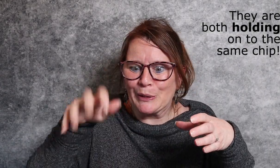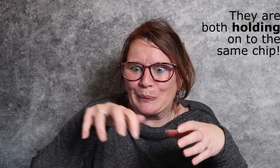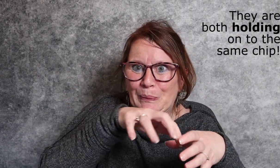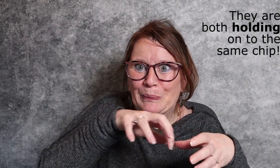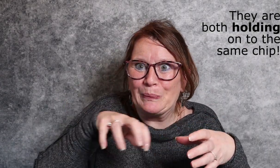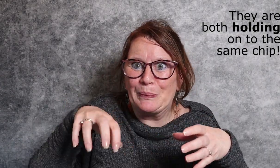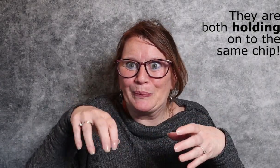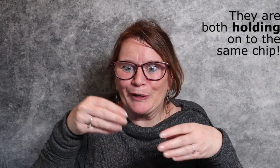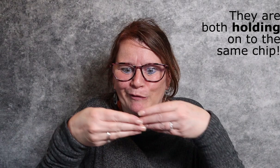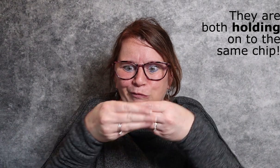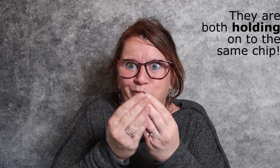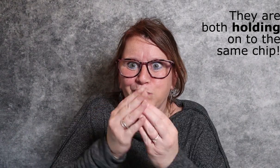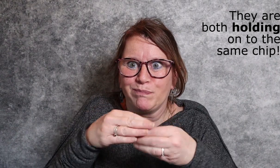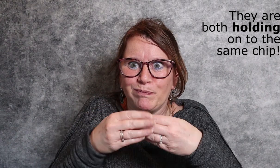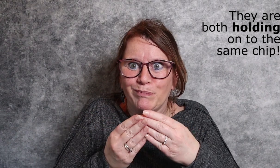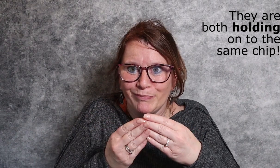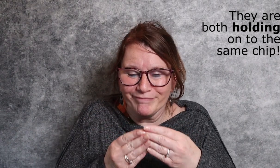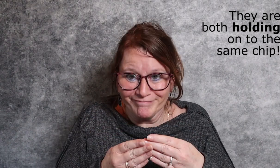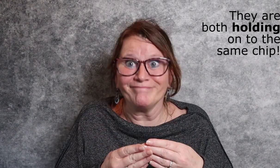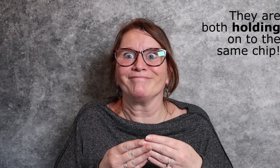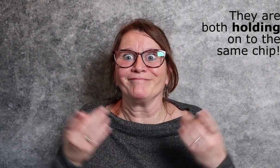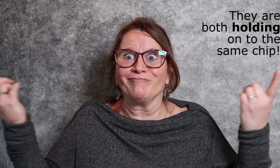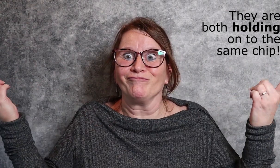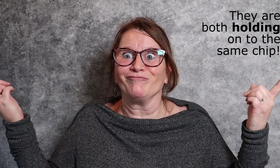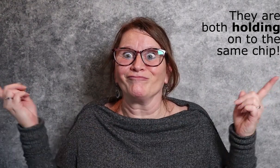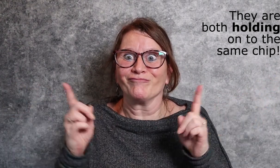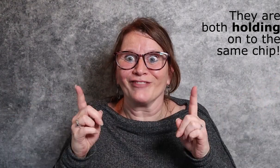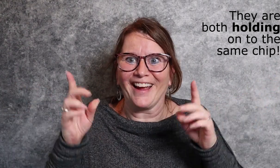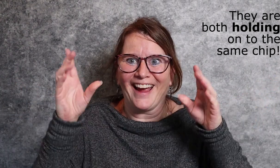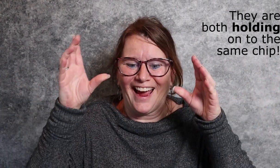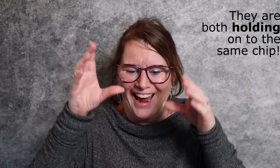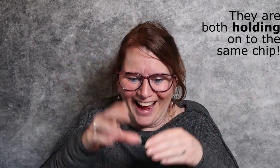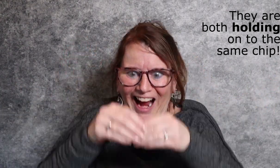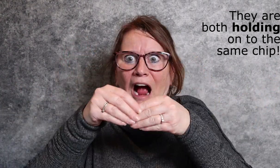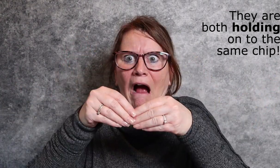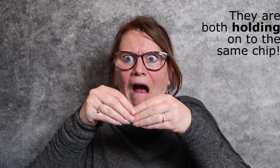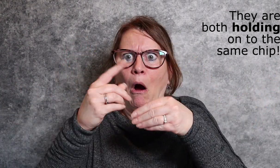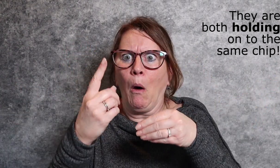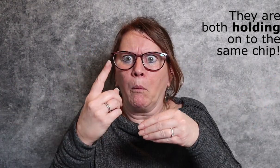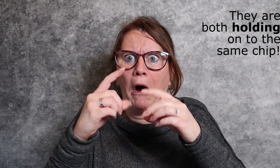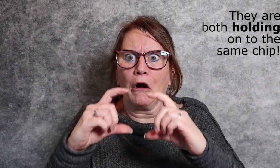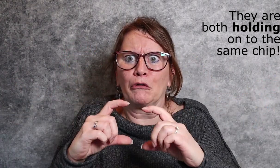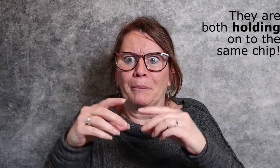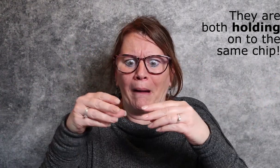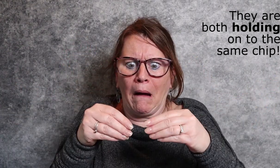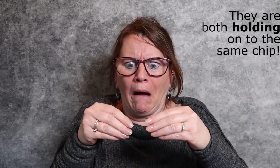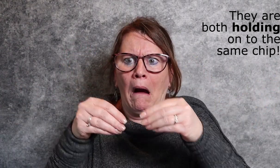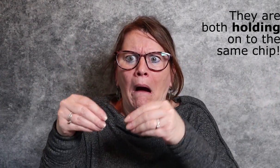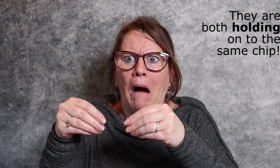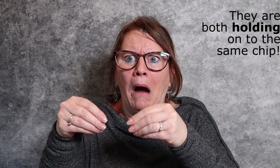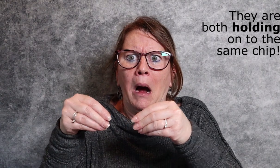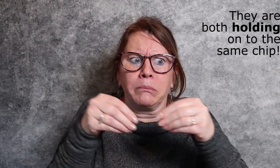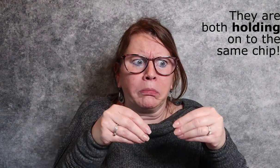Two people reached into a bowl of chips and both ended up grabbing the same chip. Together, they tugged back and